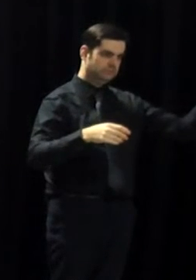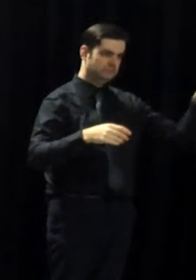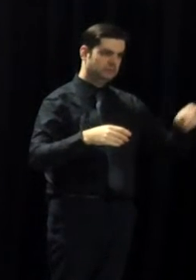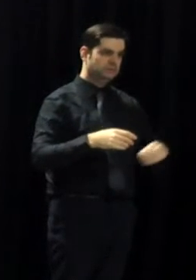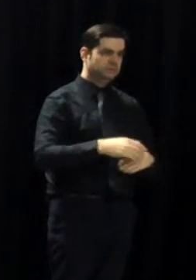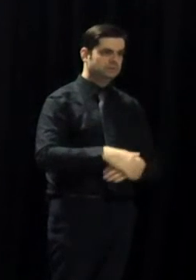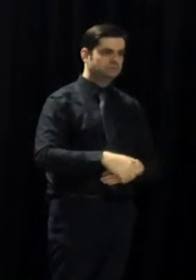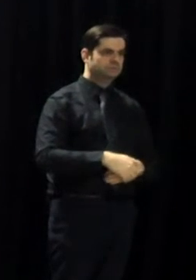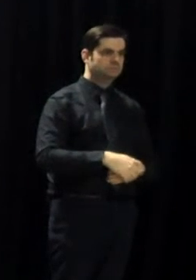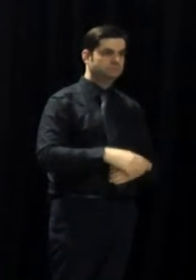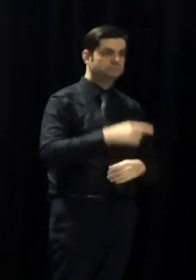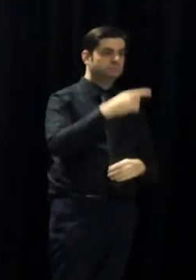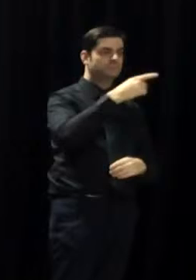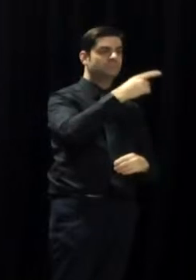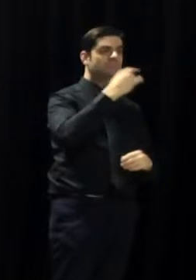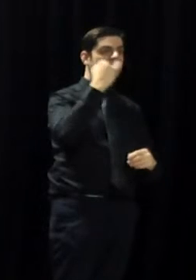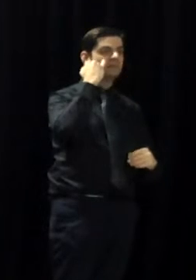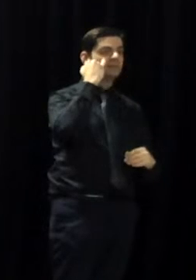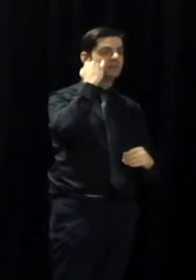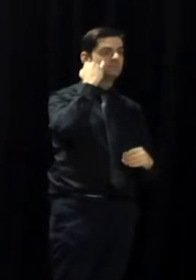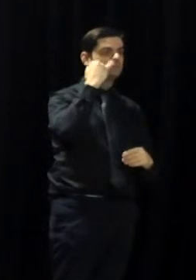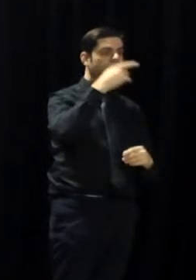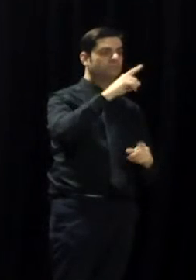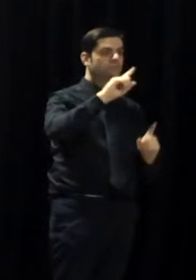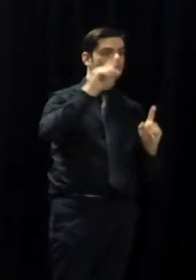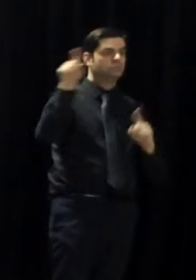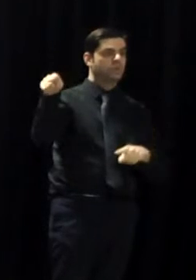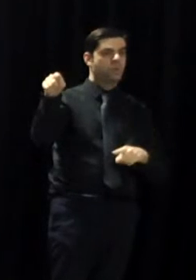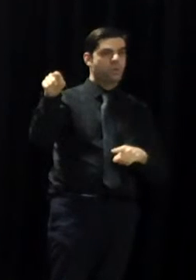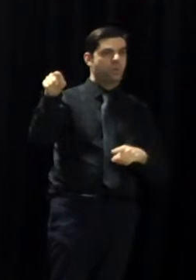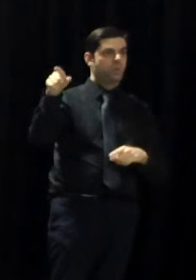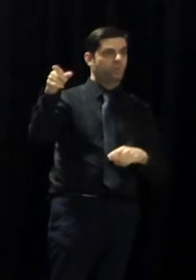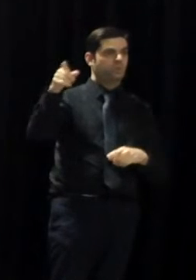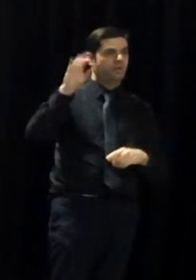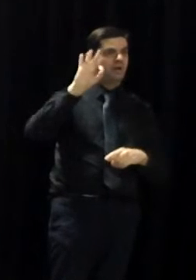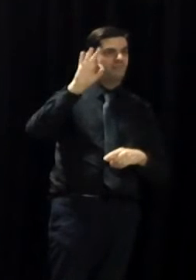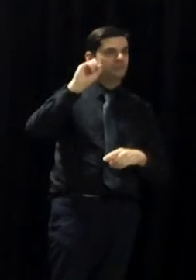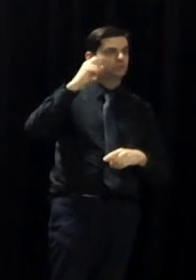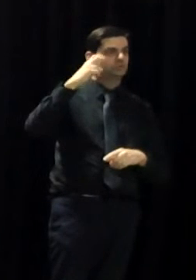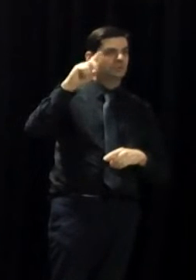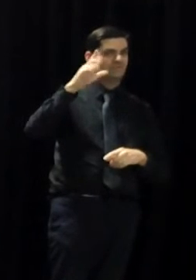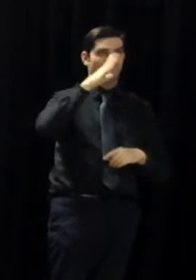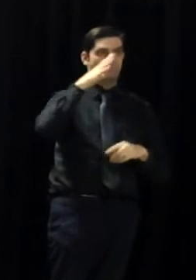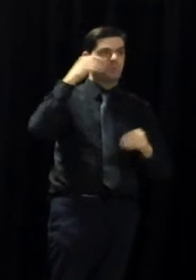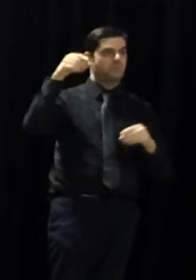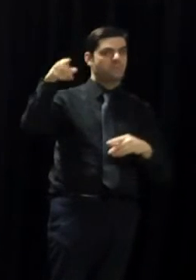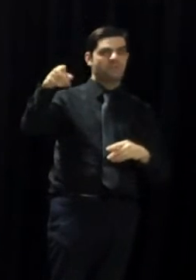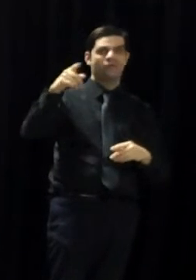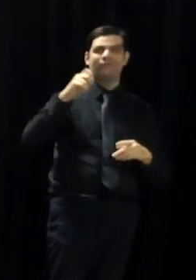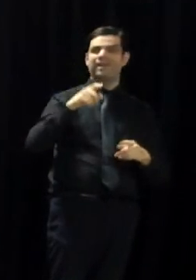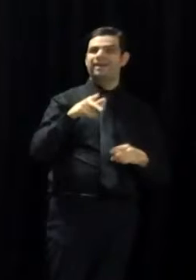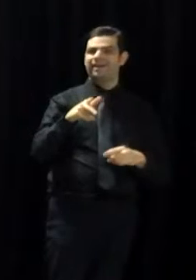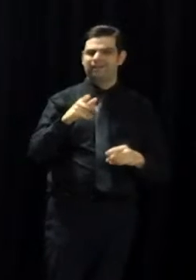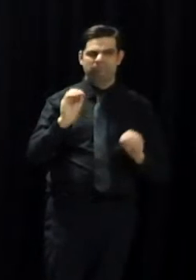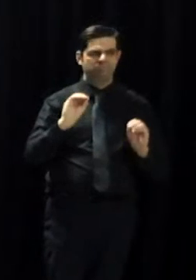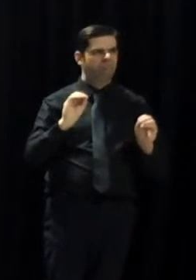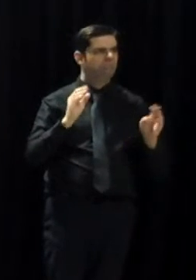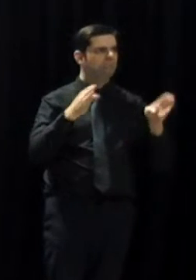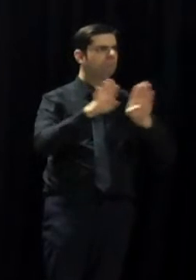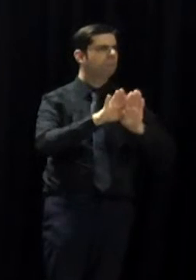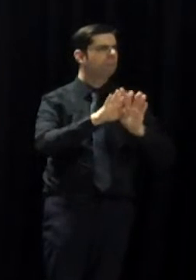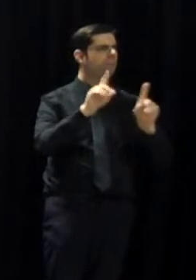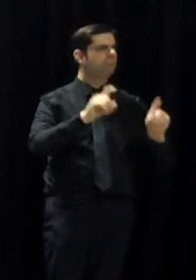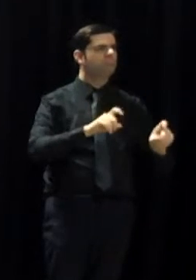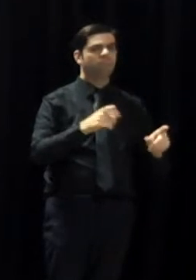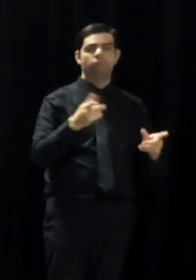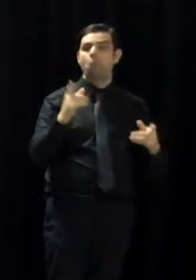if you're symptomatic, going to the regional market and exposing yourself. So you got to go to Essentia Health on